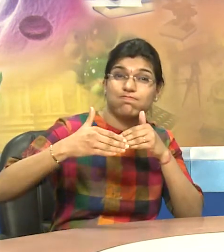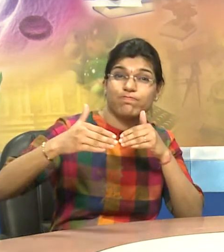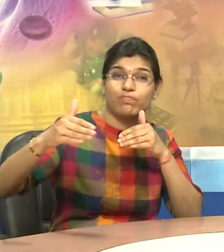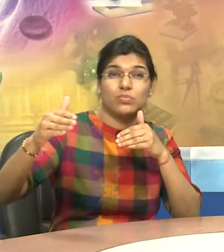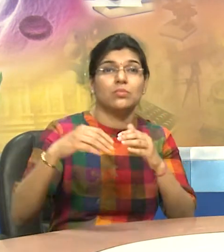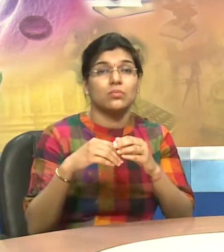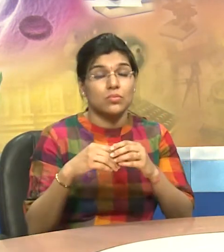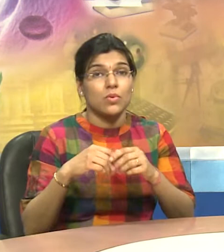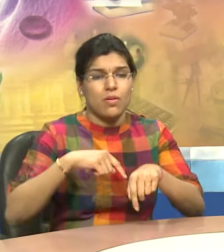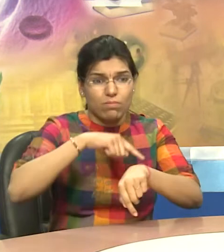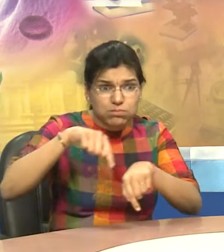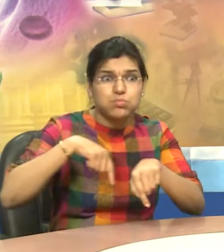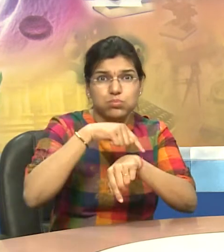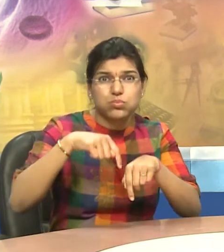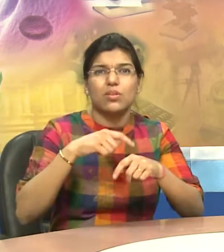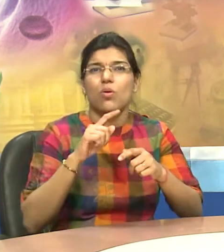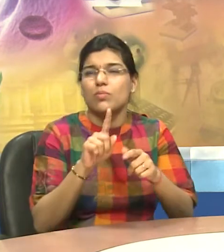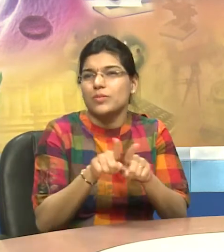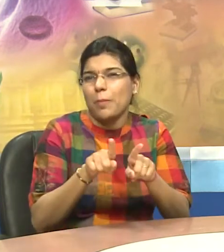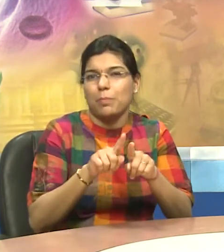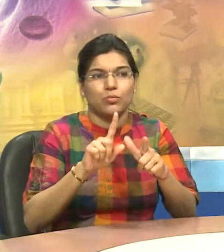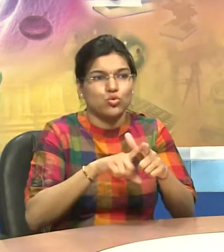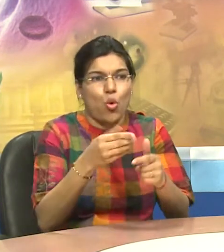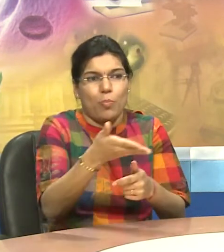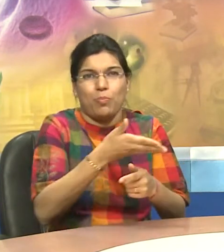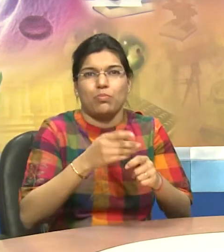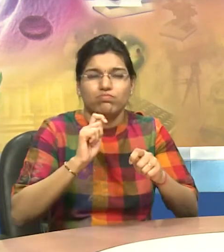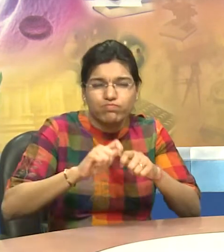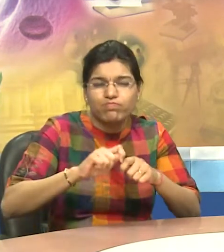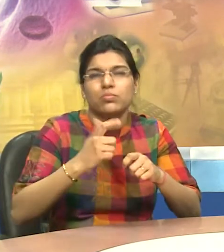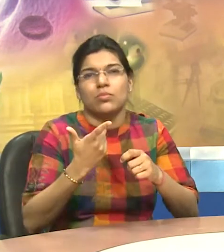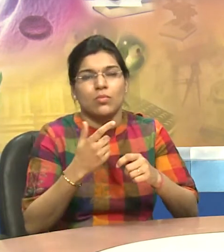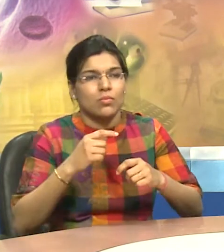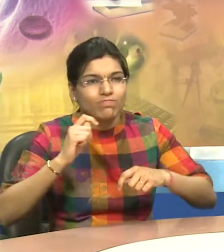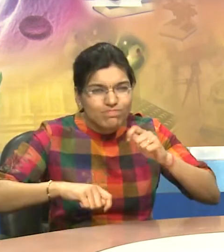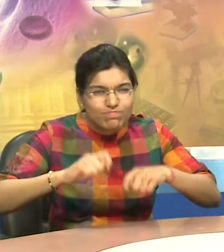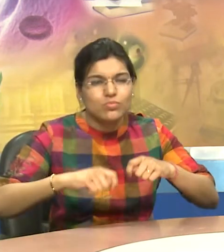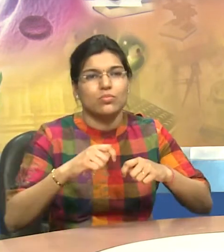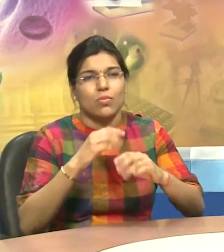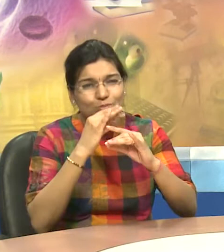For the long time, for hours and hours,